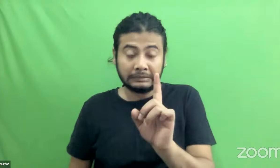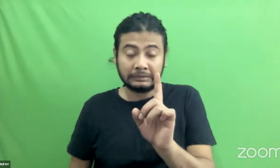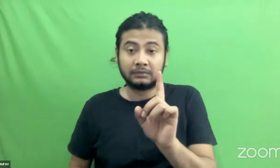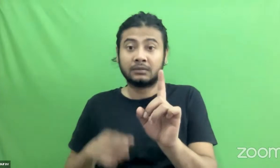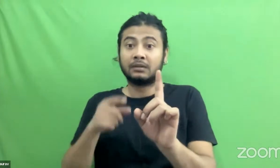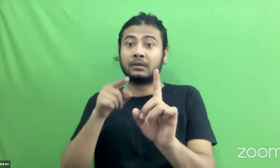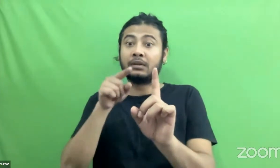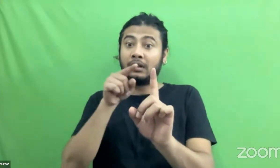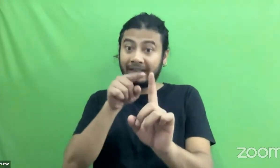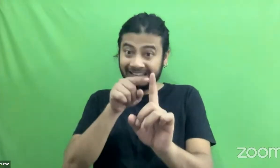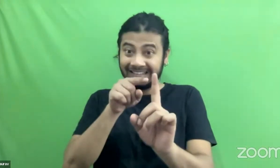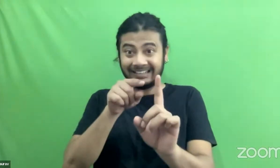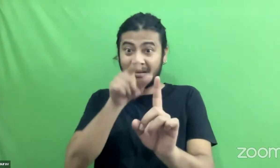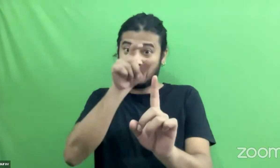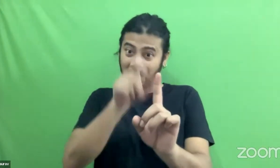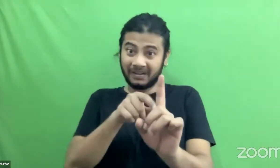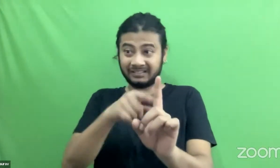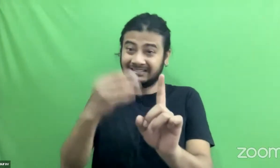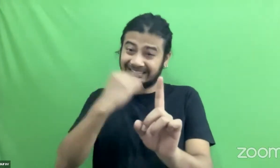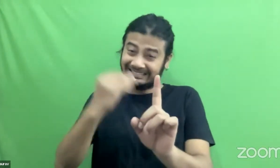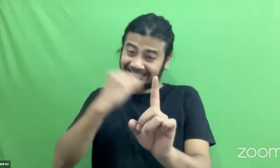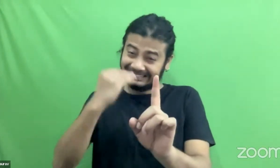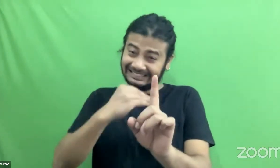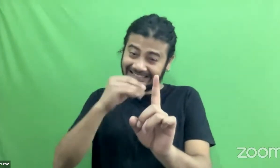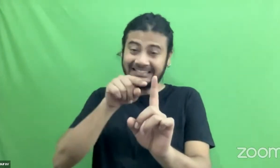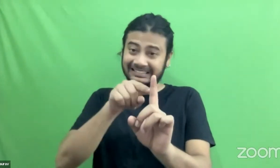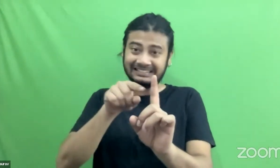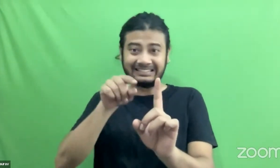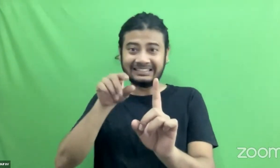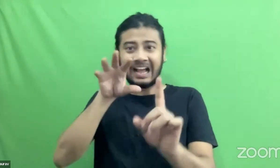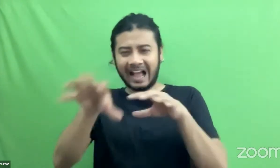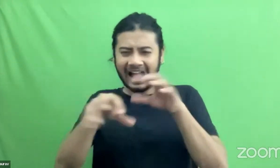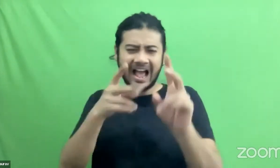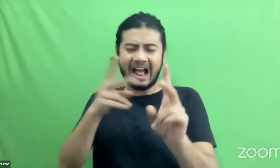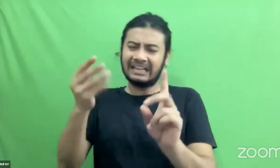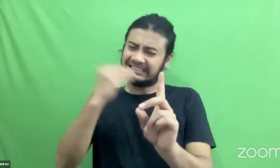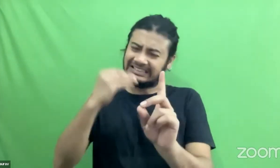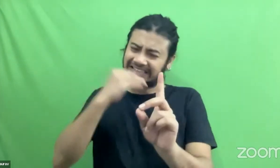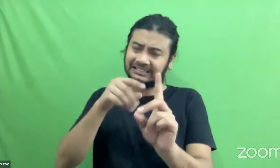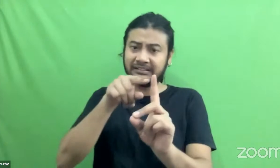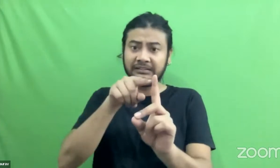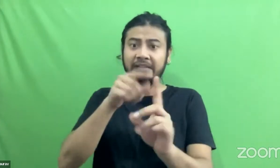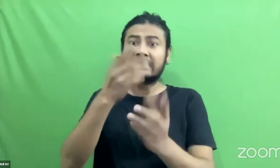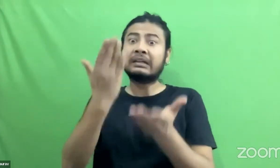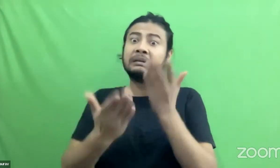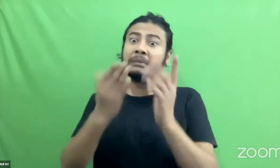animal. Because when we kill animal, the next birth, we should be prepared that animal will kill us and eat.